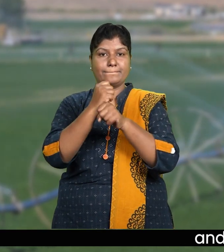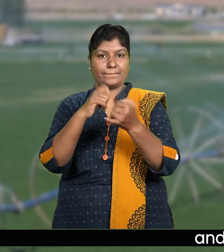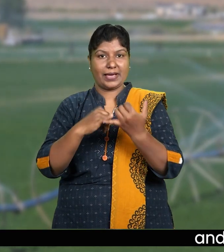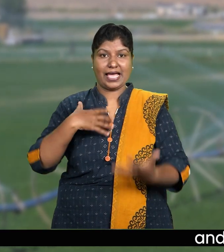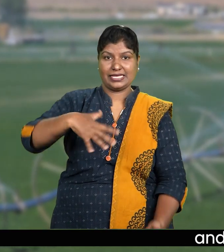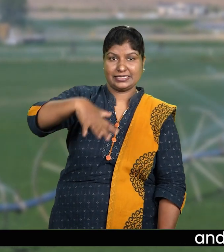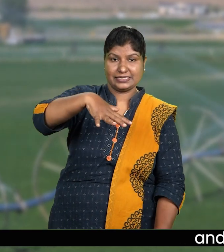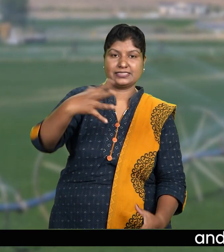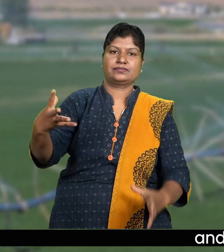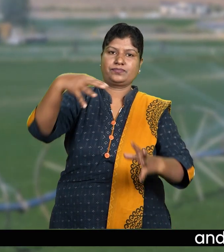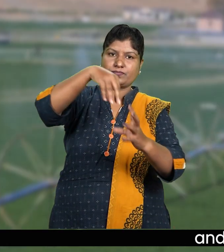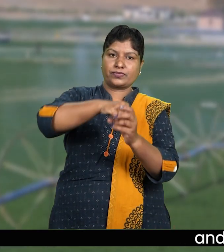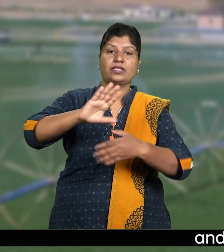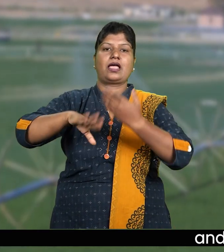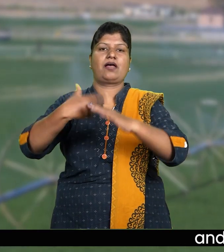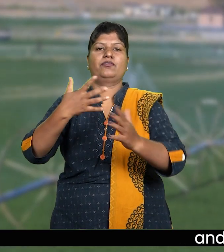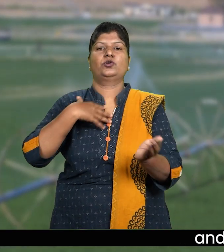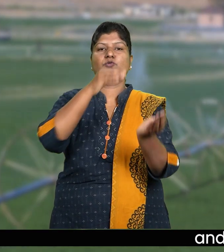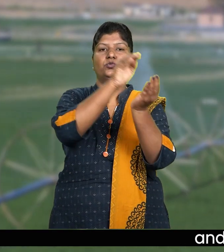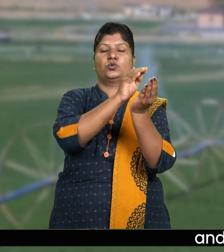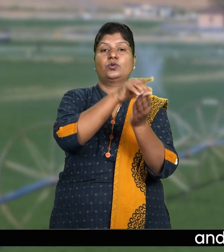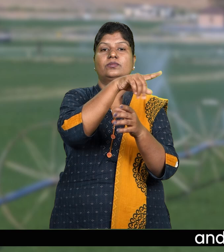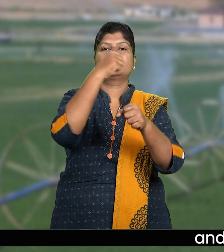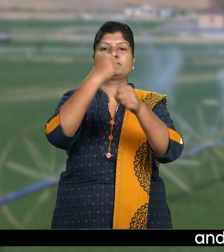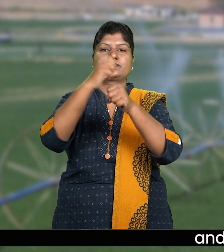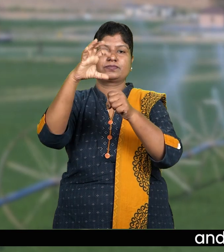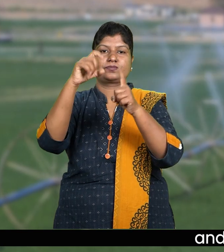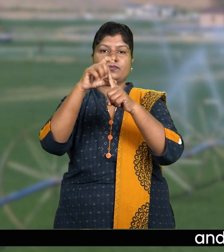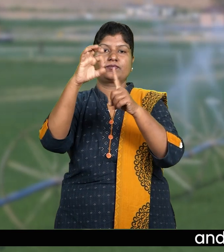and then stored in godowns.